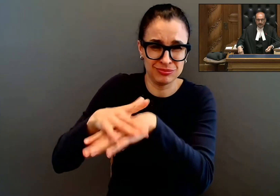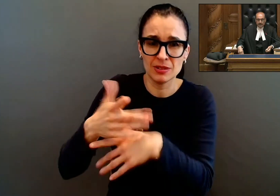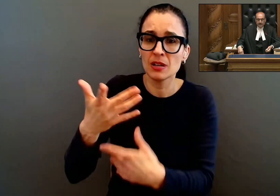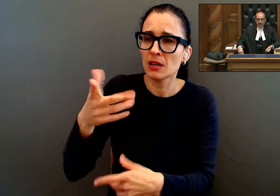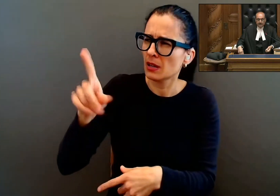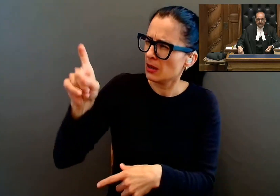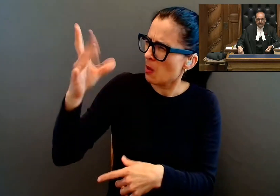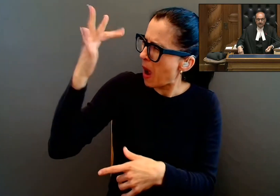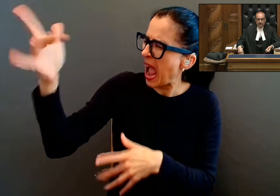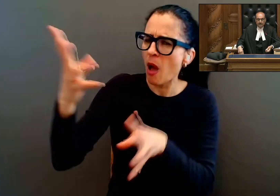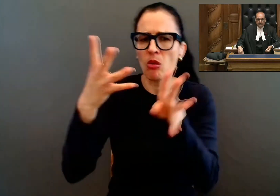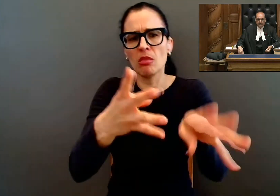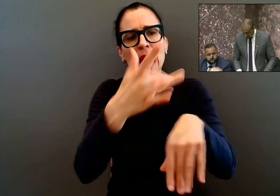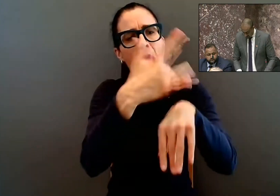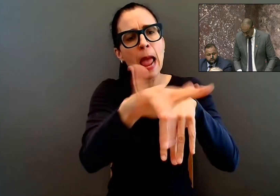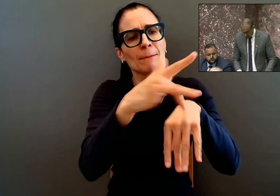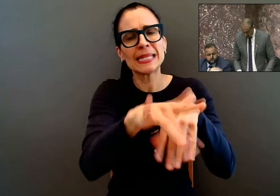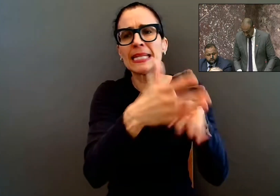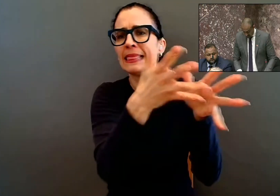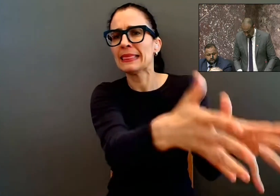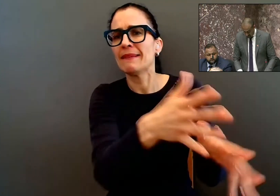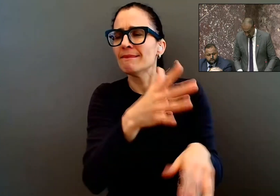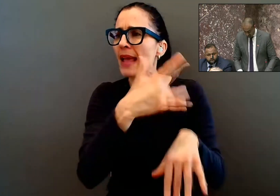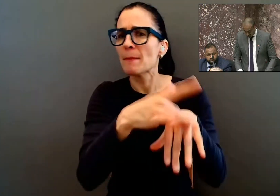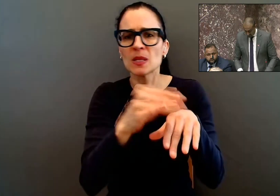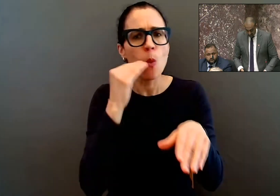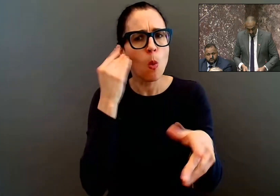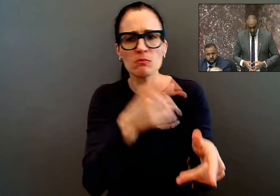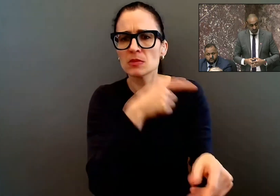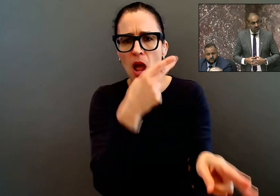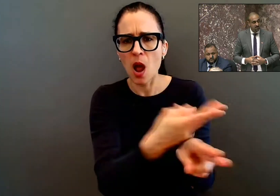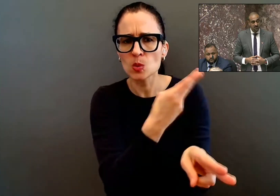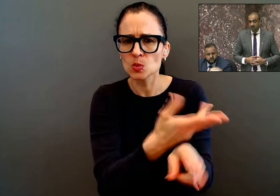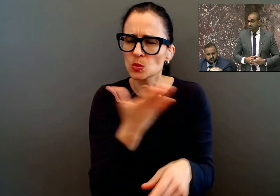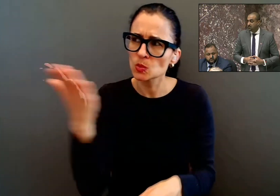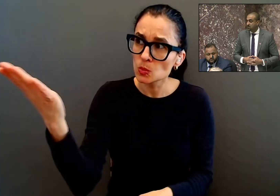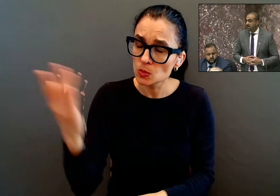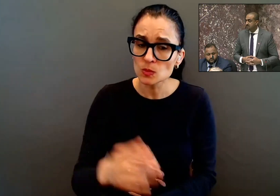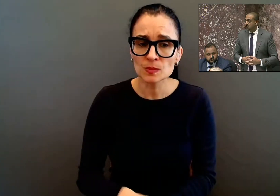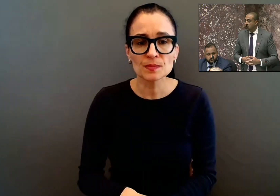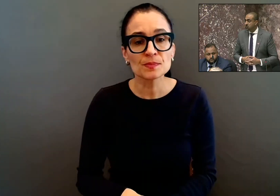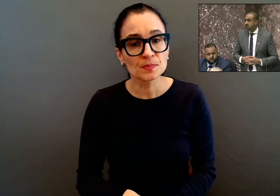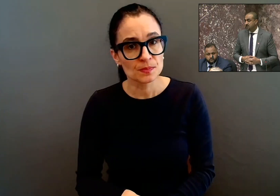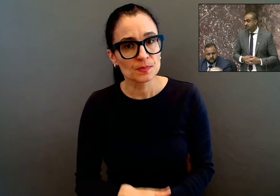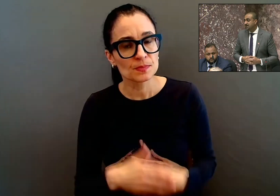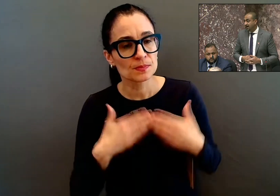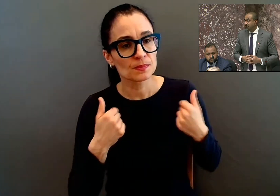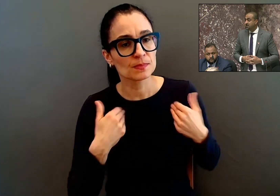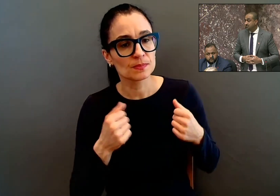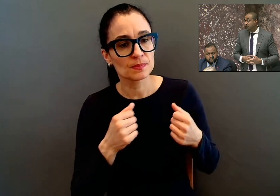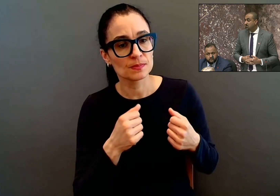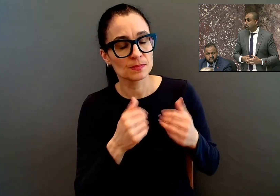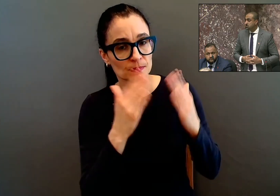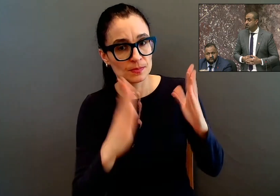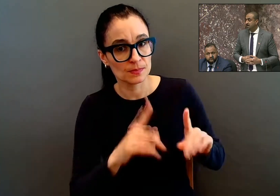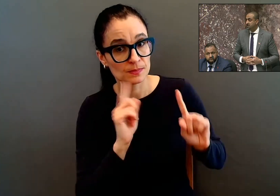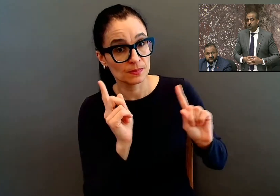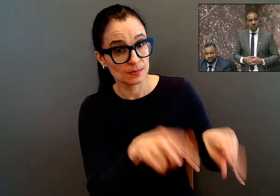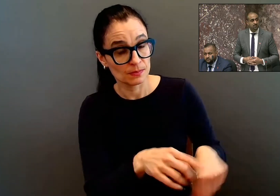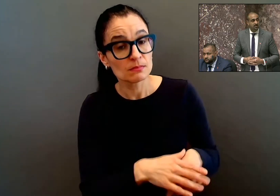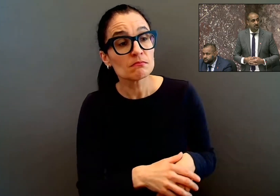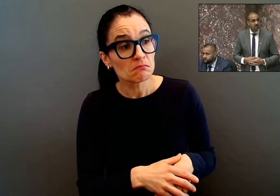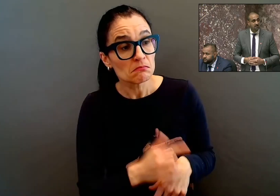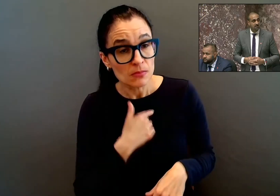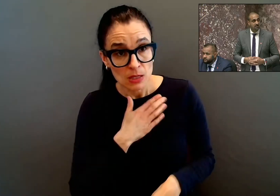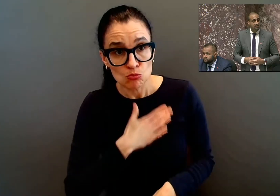Minister. Thank you again, Honourable Speaker. I appreciate the member is asking a question, and I think the member knows what the answer